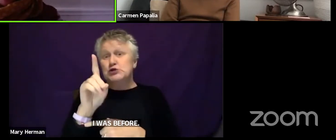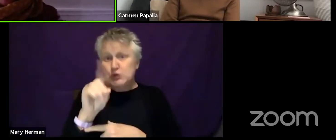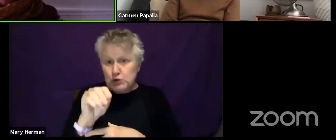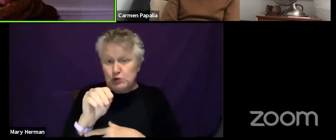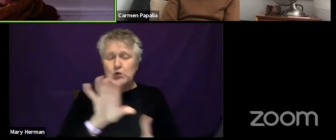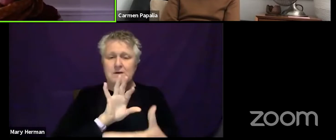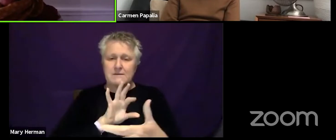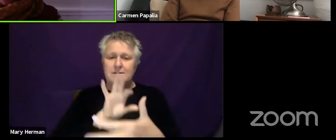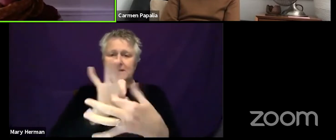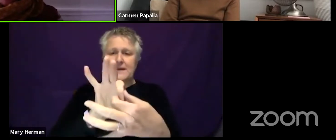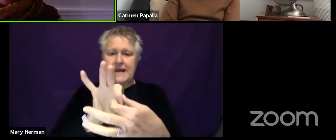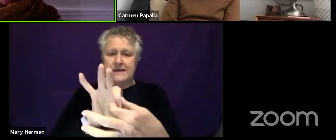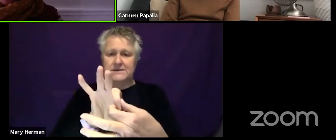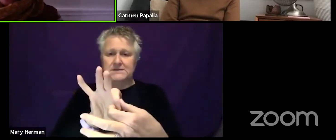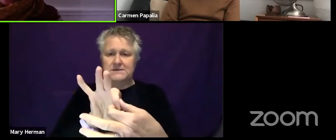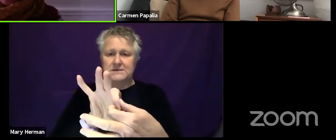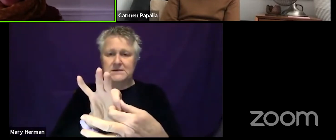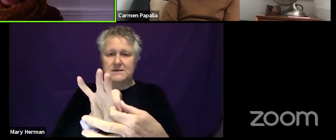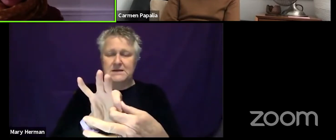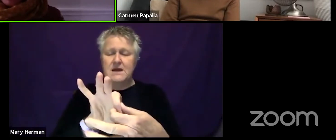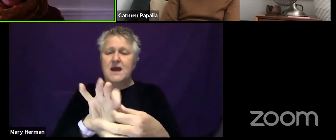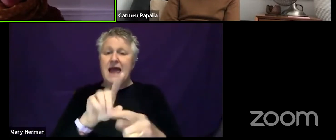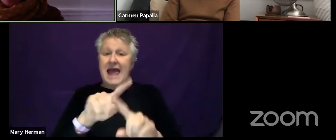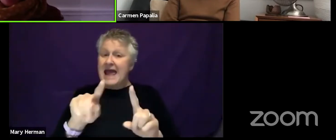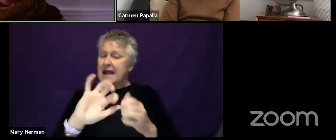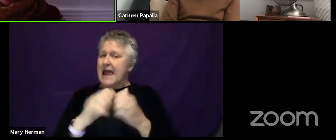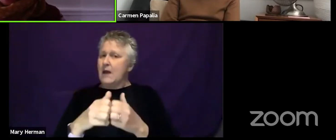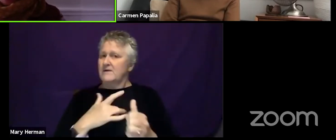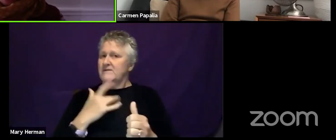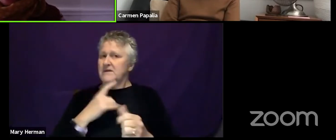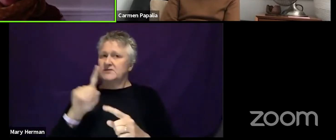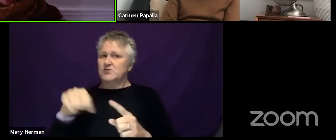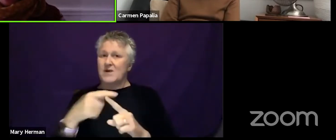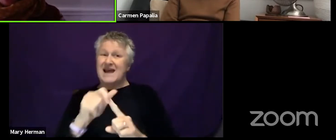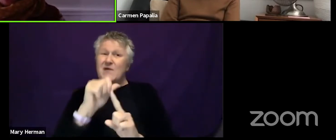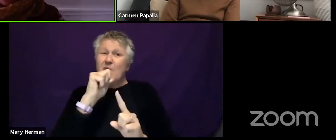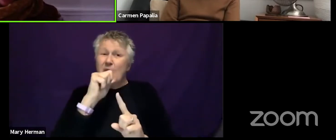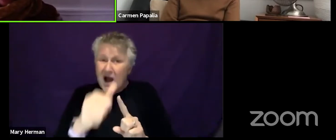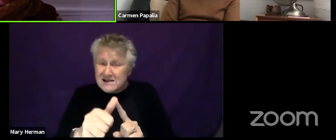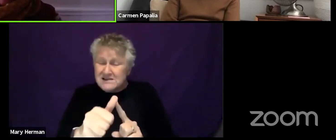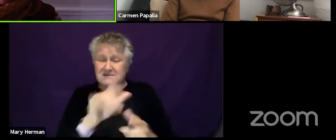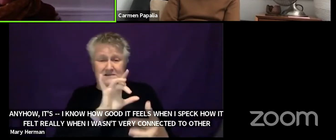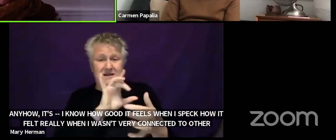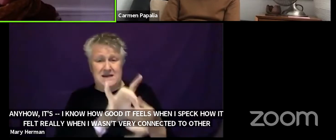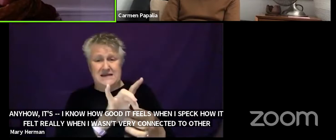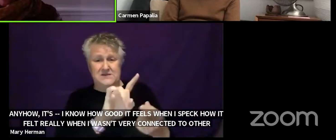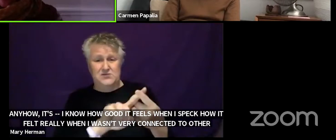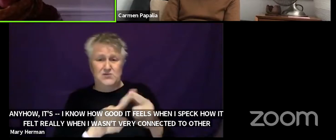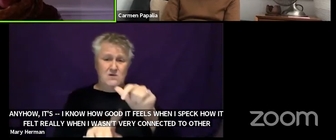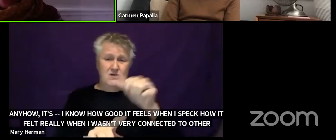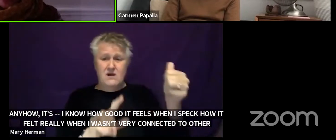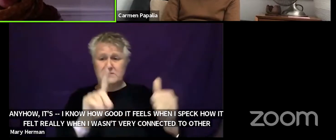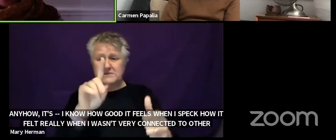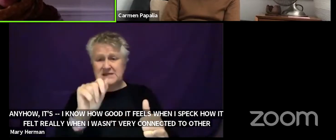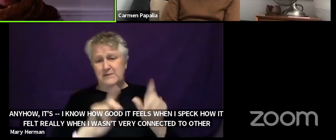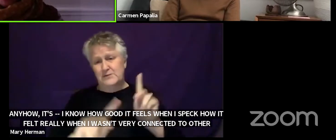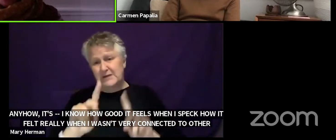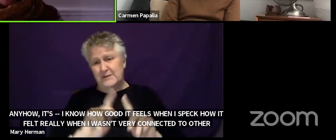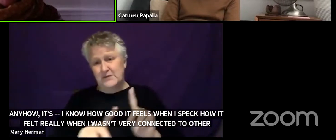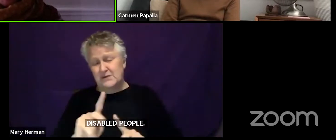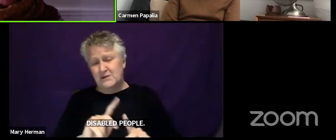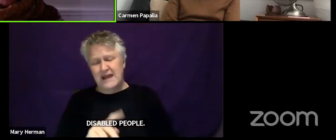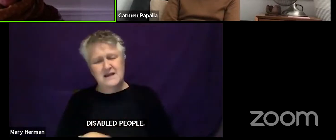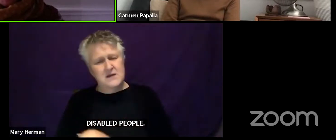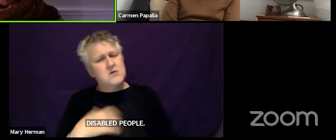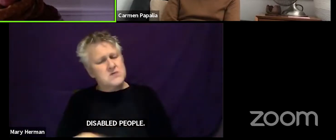really when I wasn't very connected to other disabled people. And yeah, I just have a real